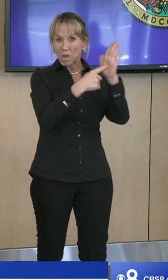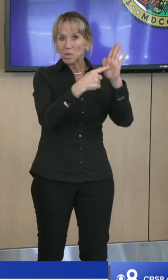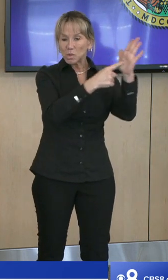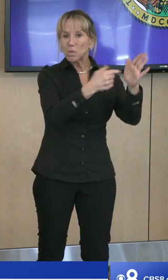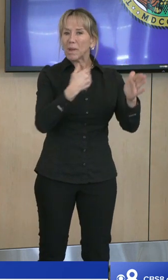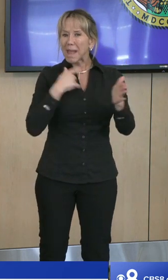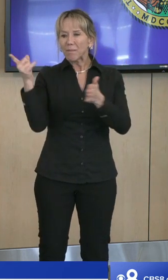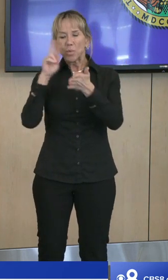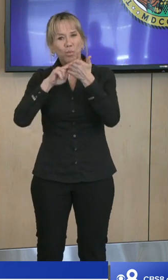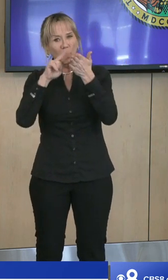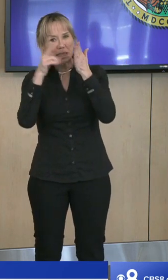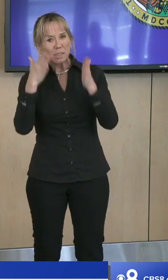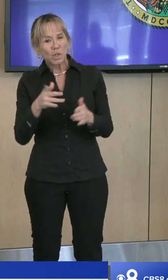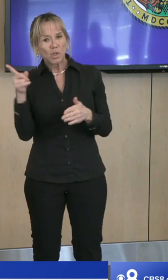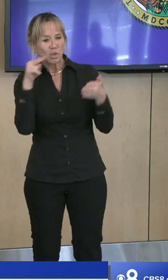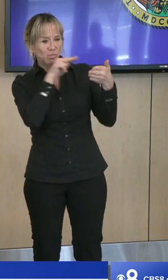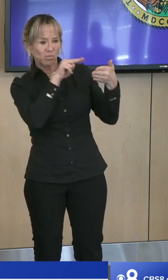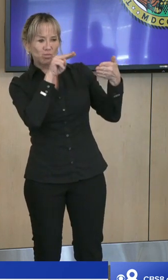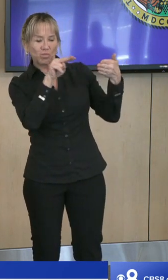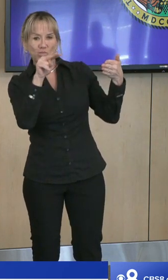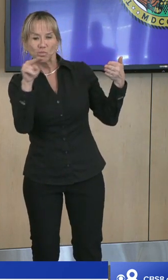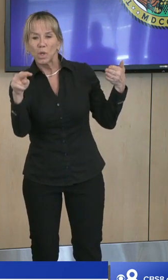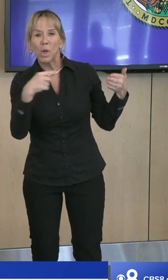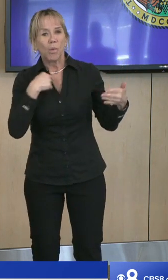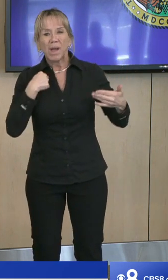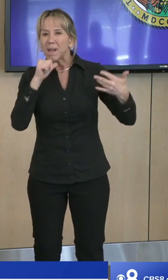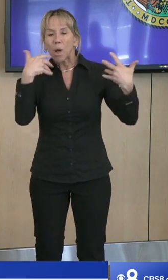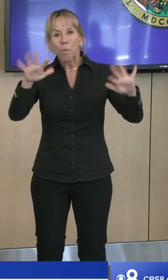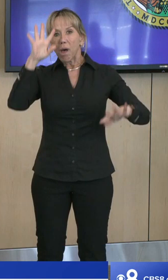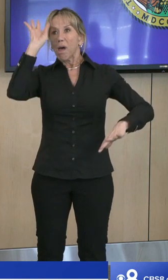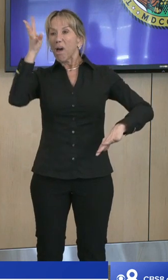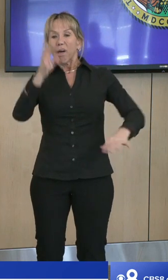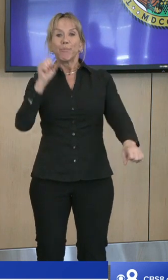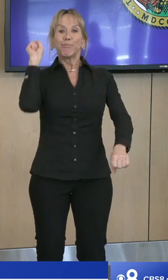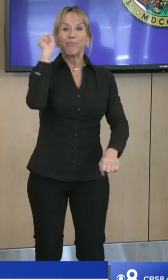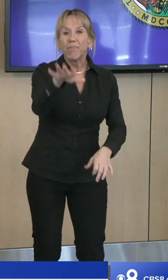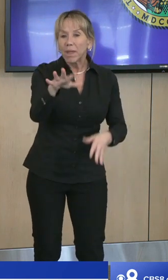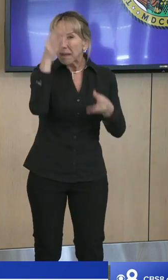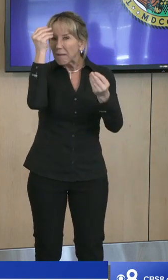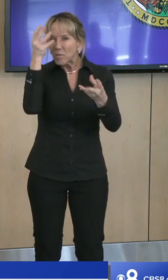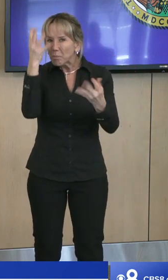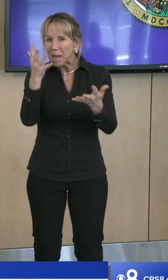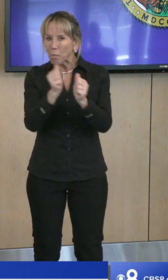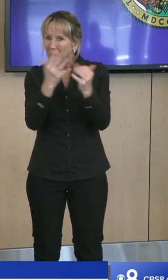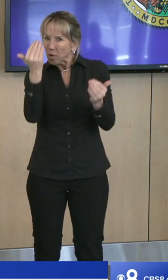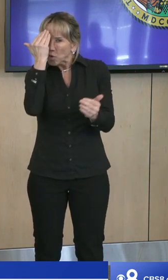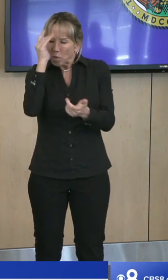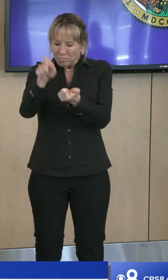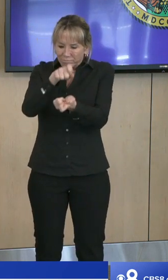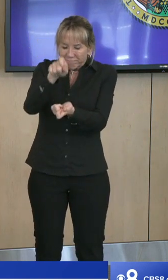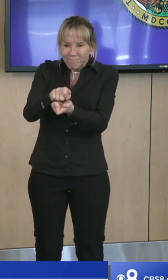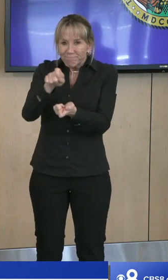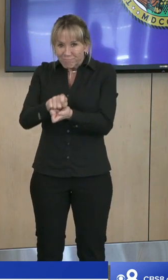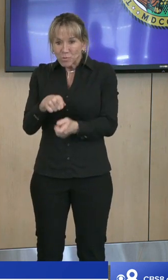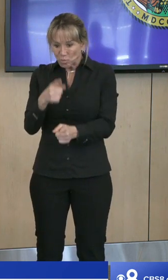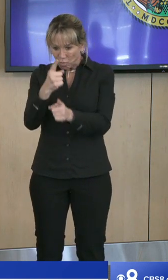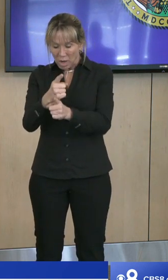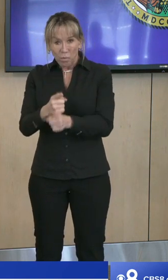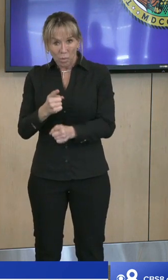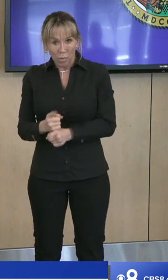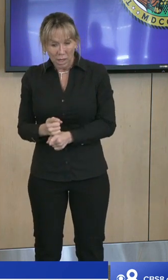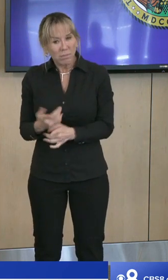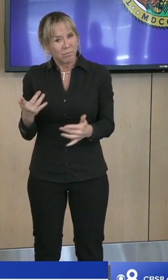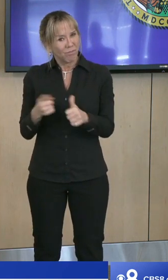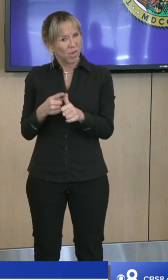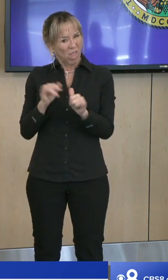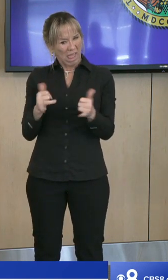them. When we give information, we want it to be the best and most accurate information that is possible. And we recognize